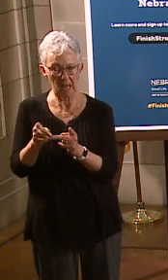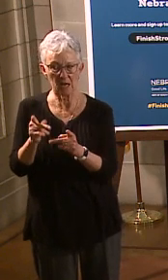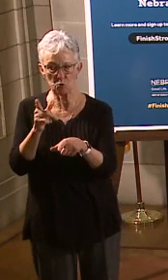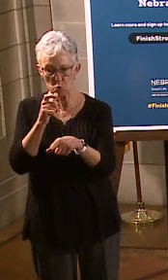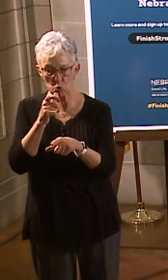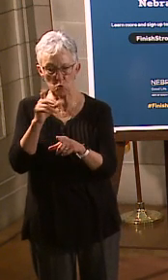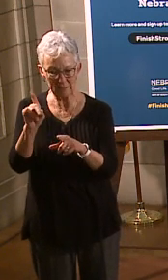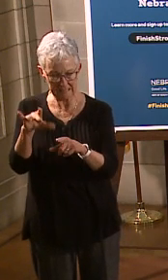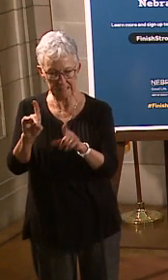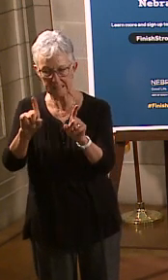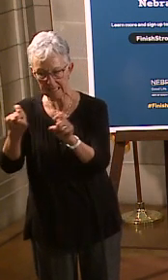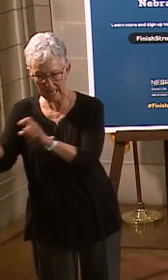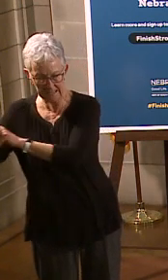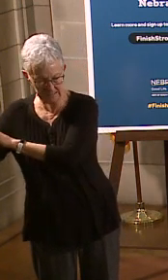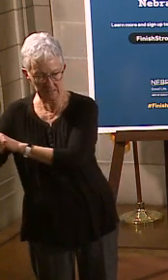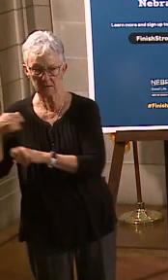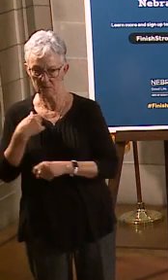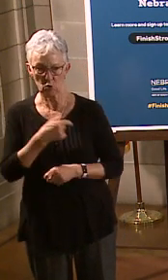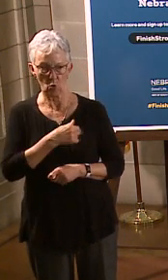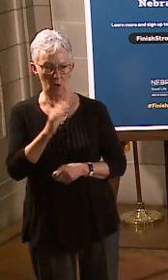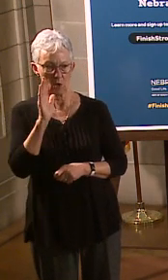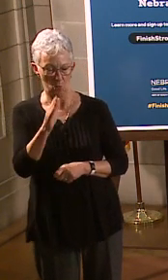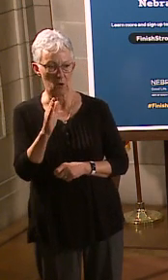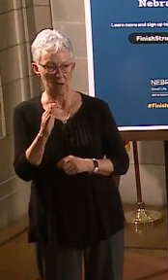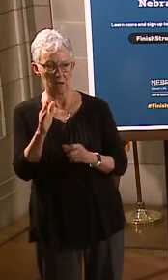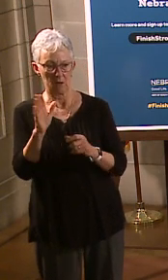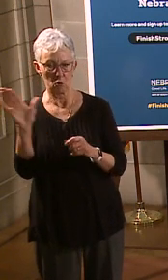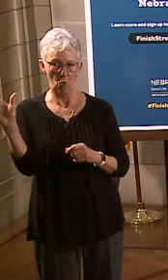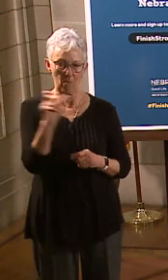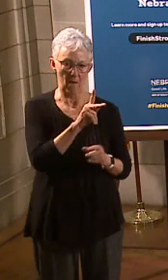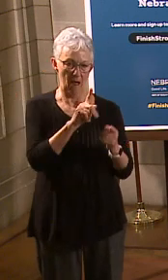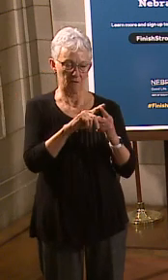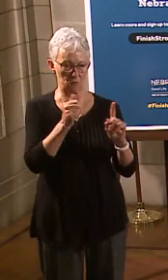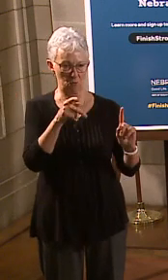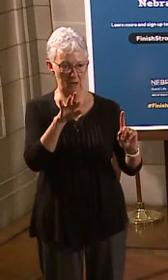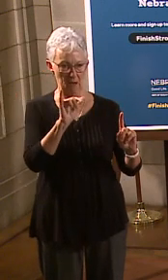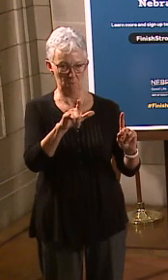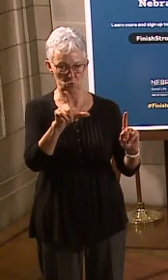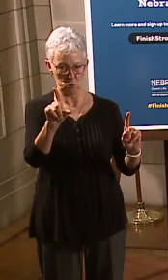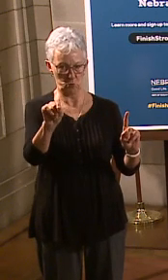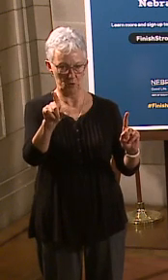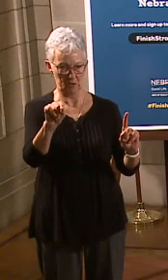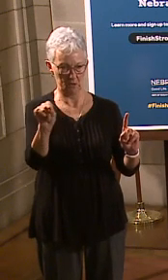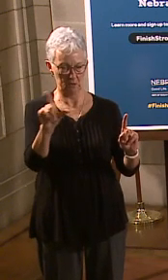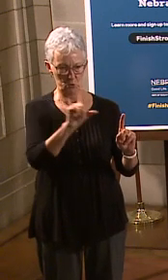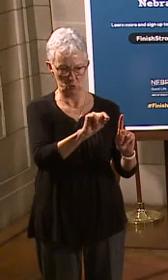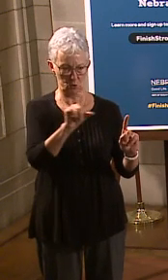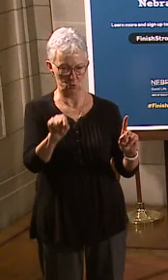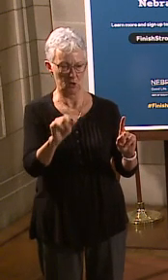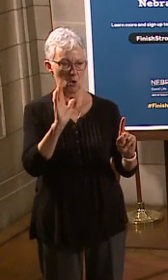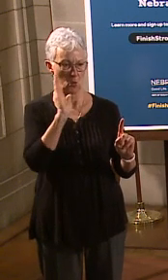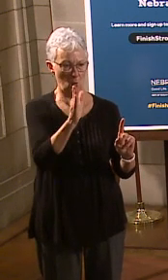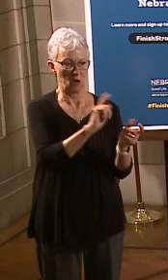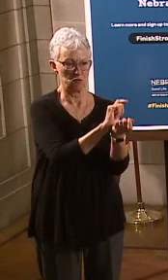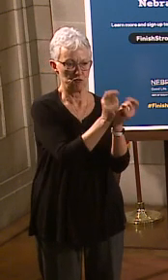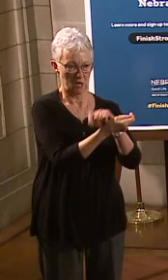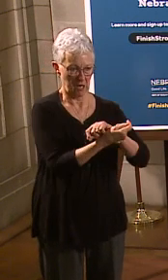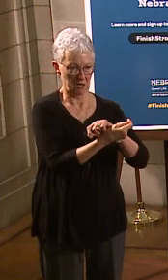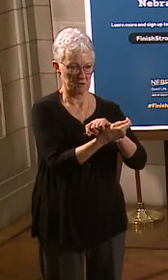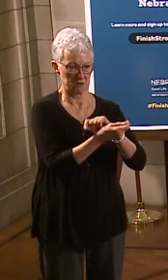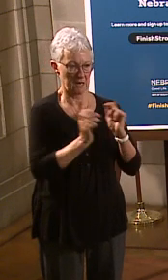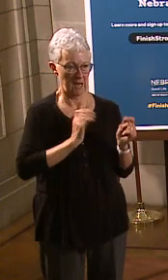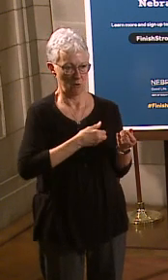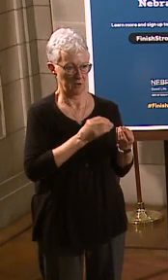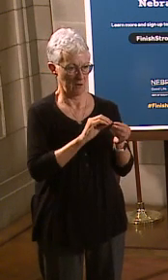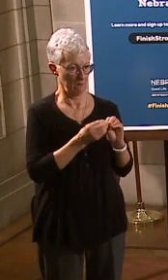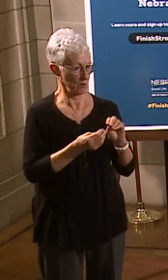to be going back to April 2020 to be able to capture that data. So you'll see our historical data get updated as well. And Dr. Anton, I don't know if there's anything else that you would want to